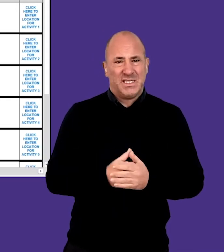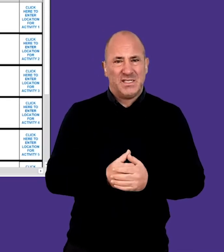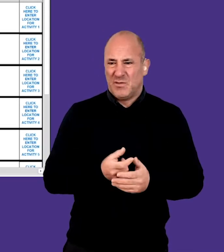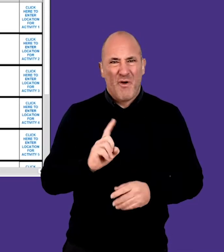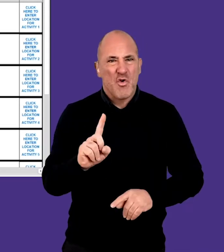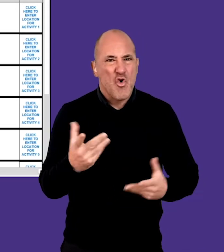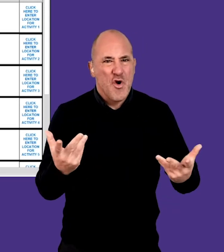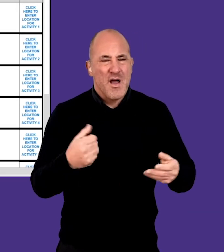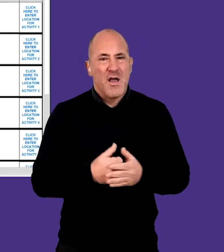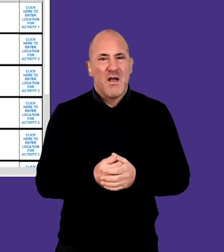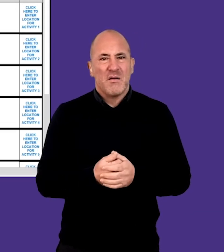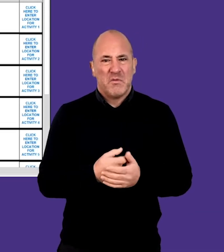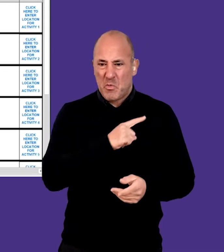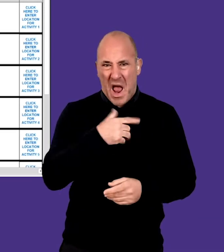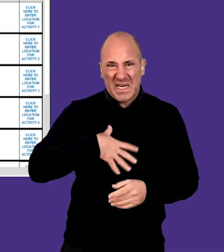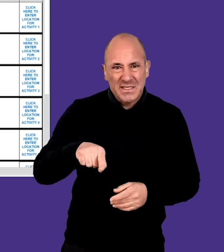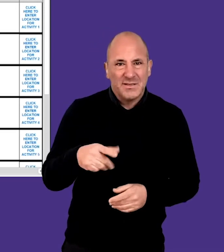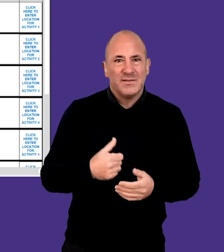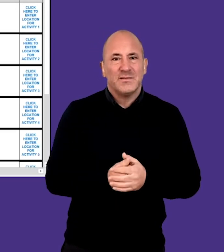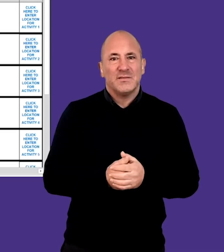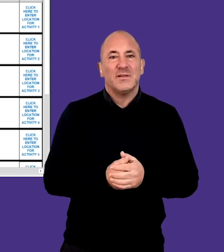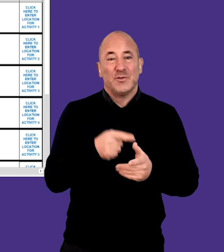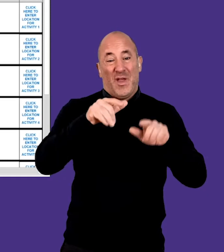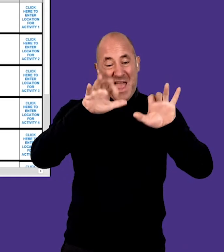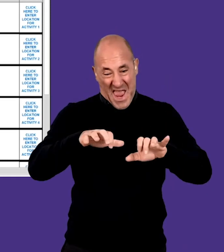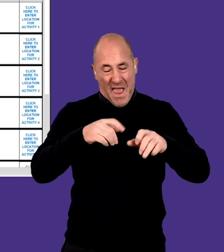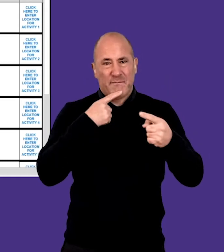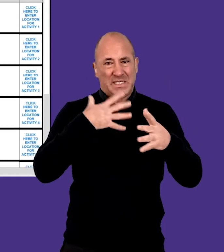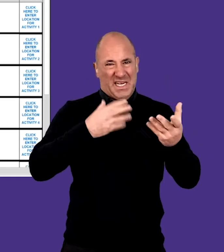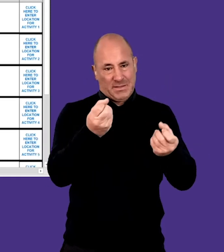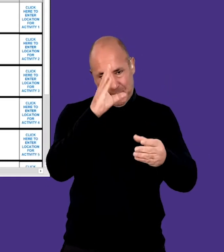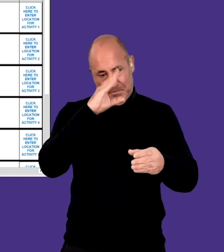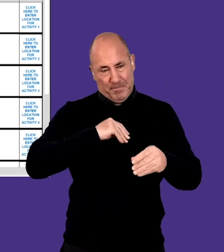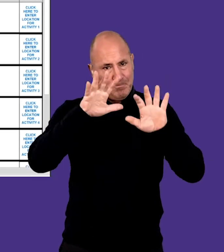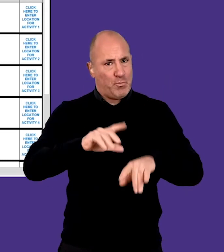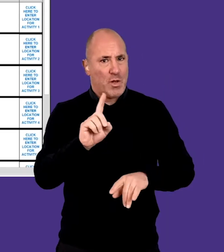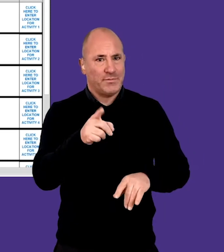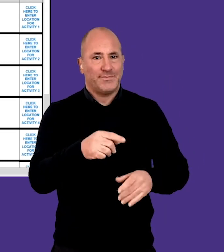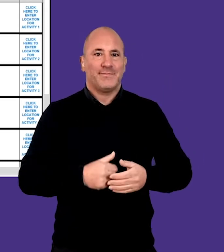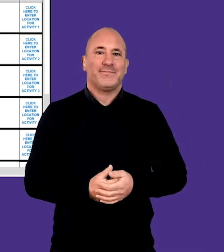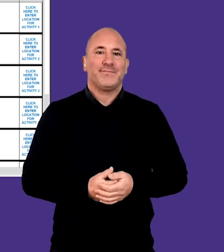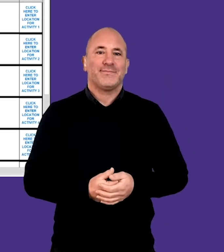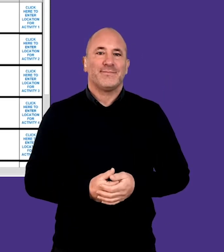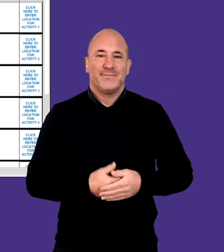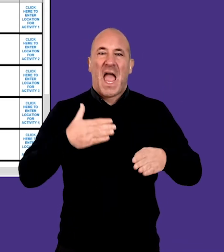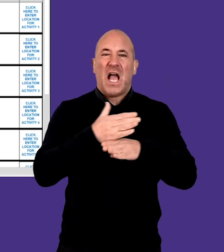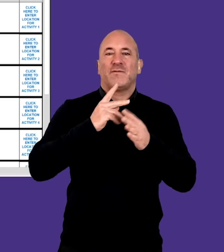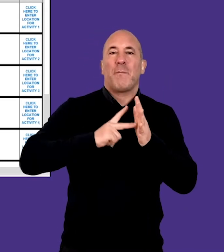is, what it's for, why we're using it, and what you need to tell us when you're filling it in. The